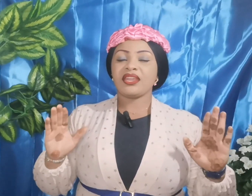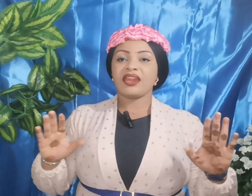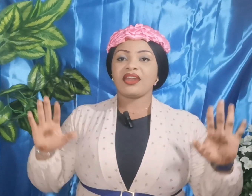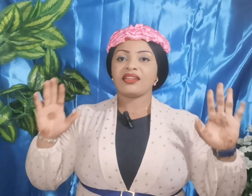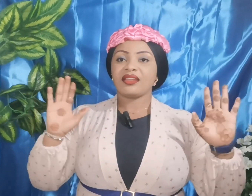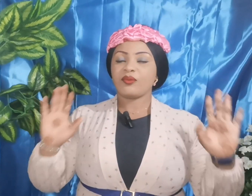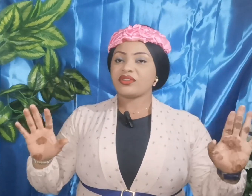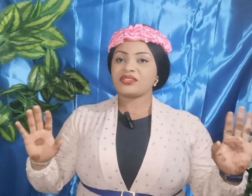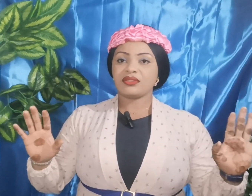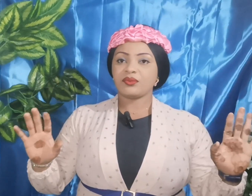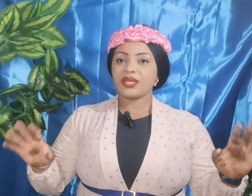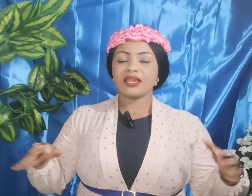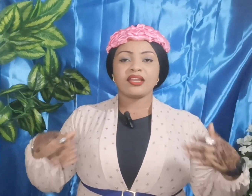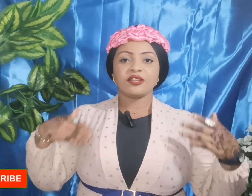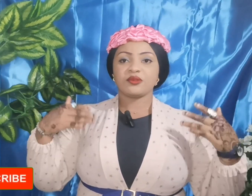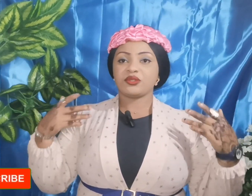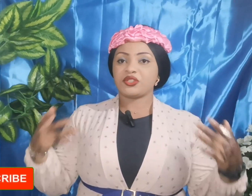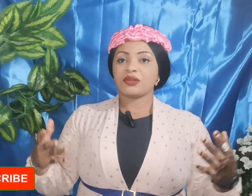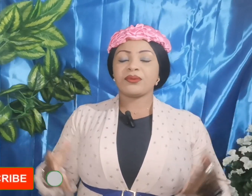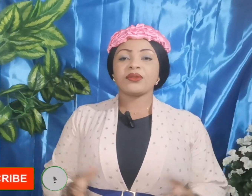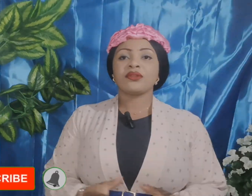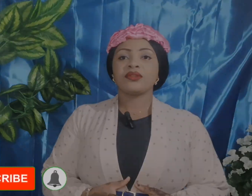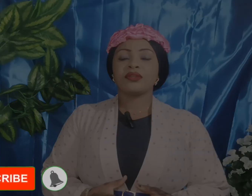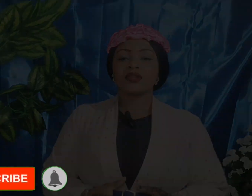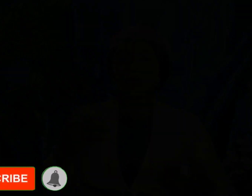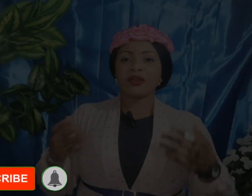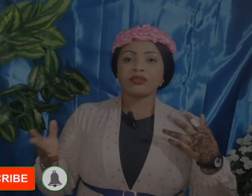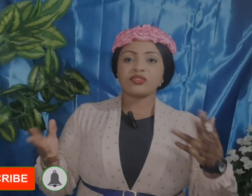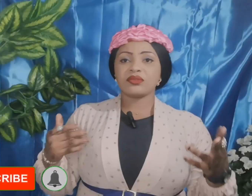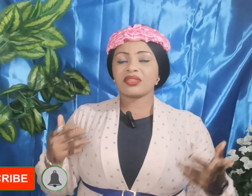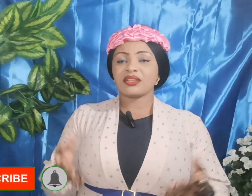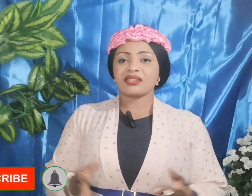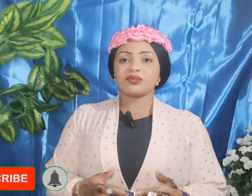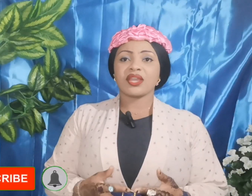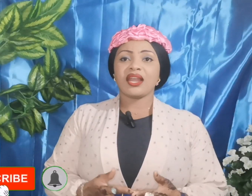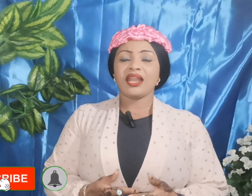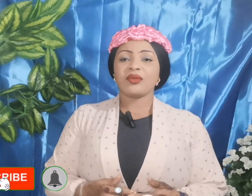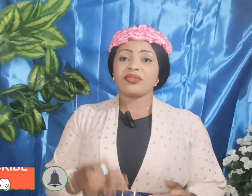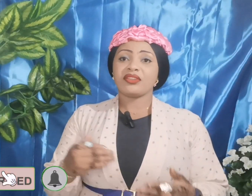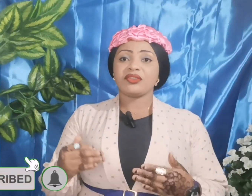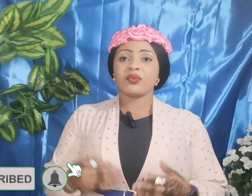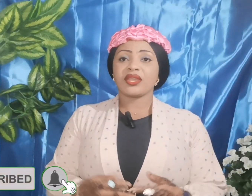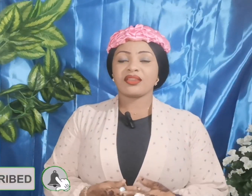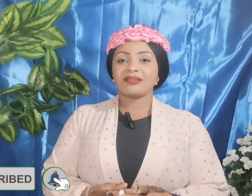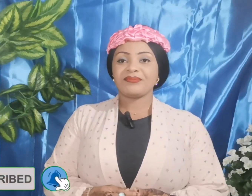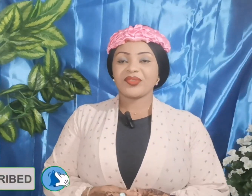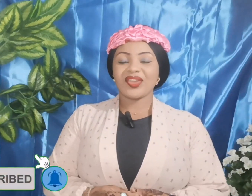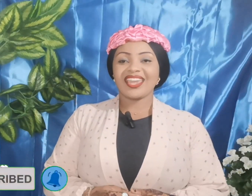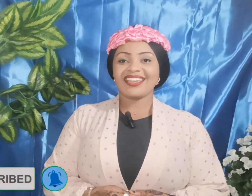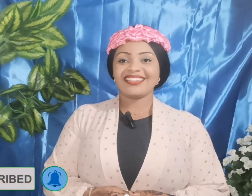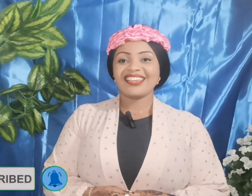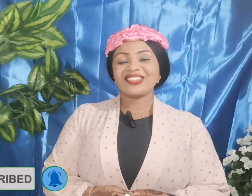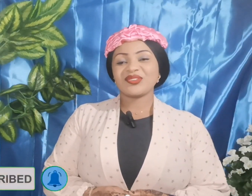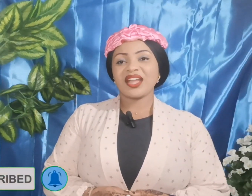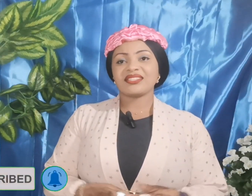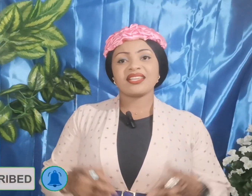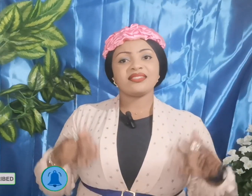here once in a week to drop one or two things that you can learn within the week, okay? So guys, it's